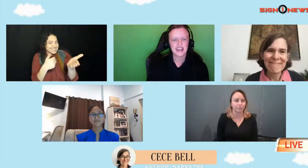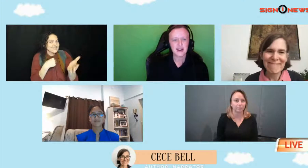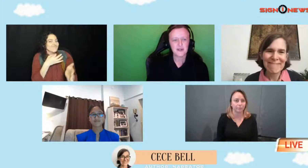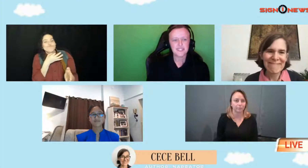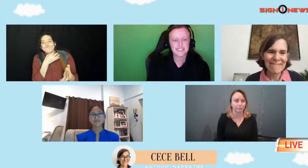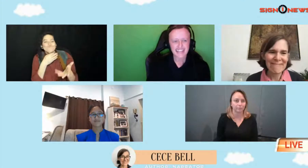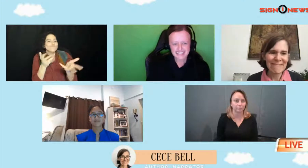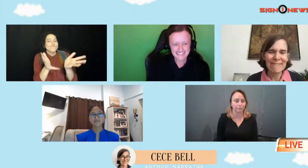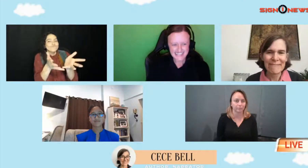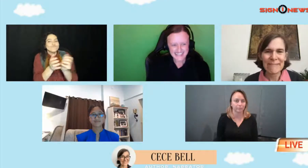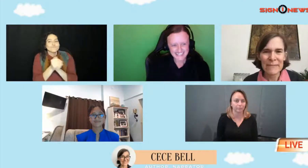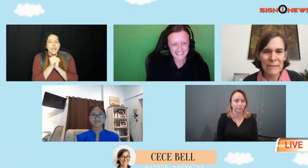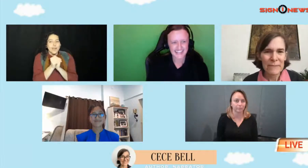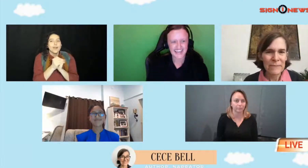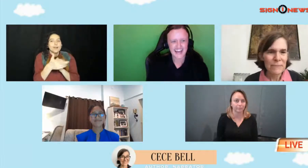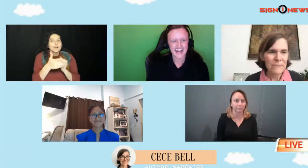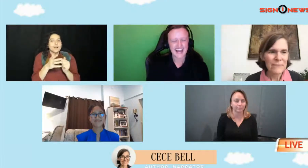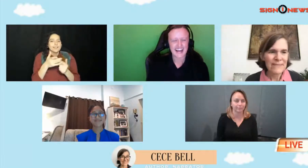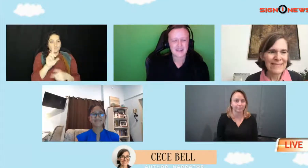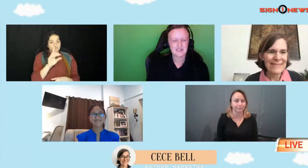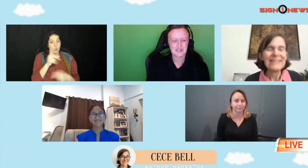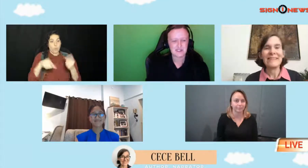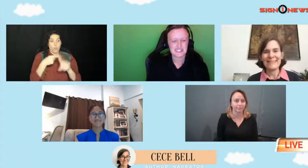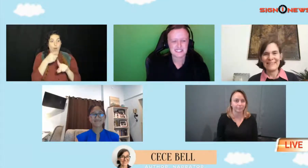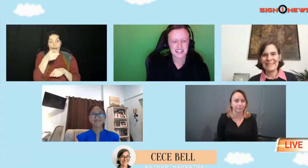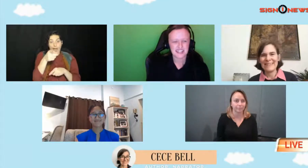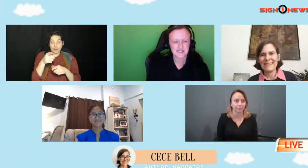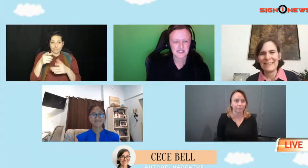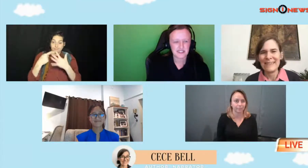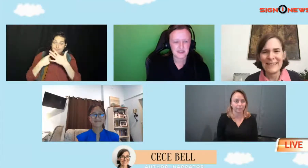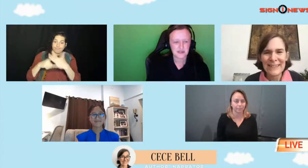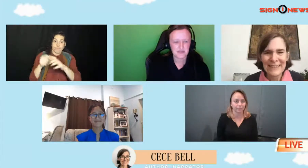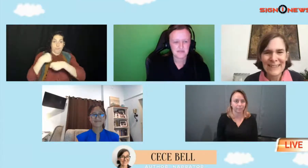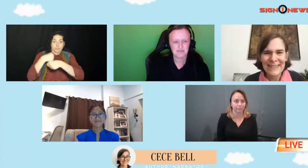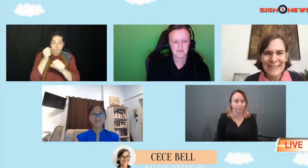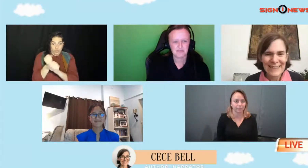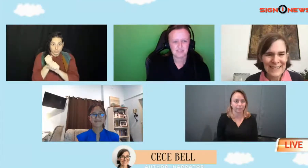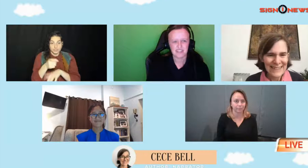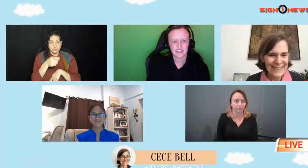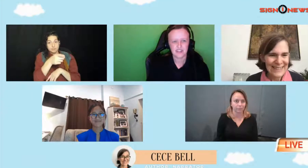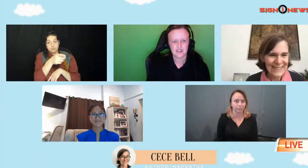So now, Lexi, look forward to chatting with you.